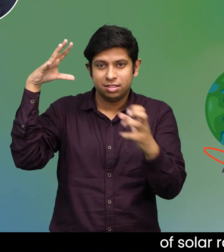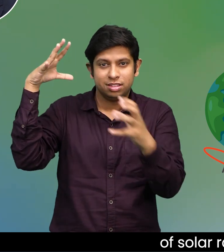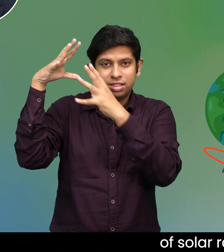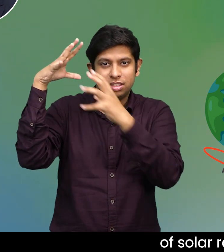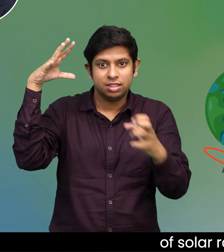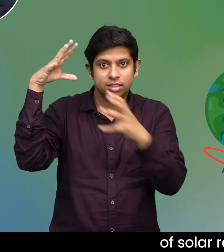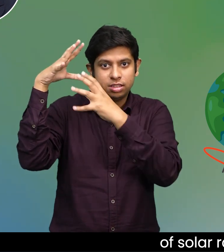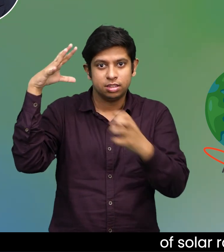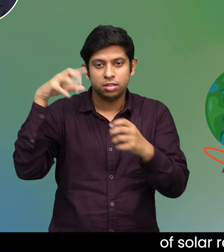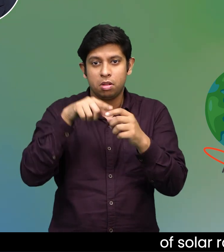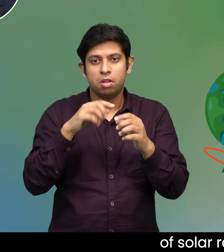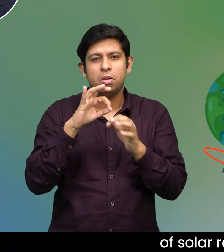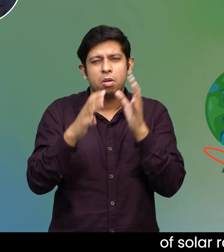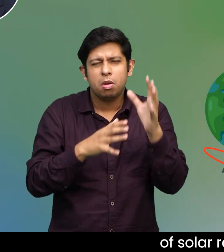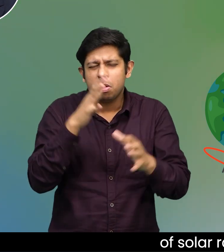radiation